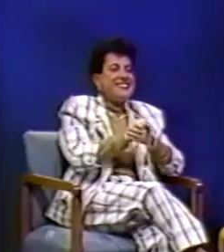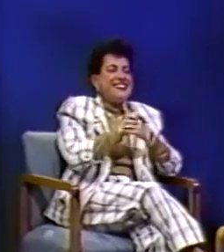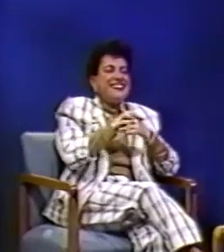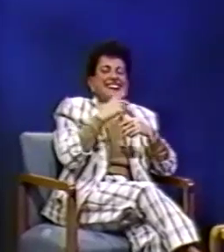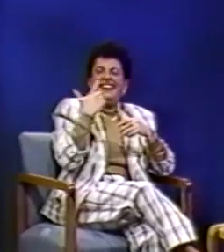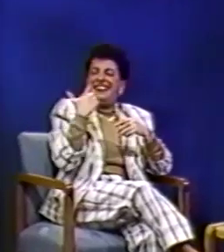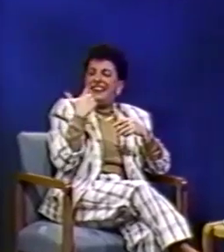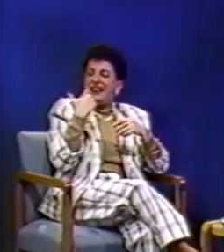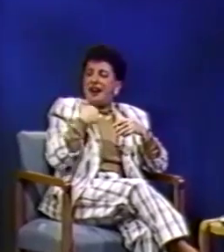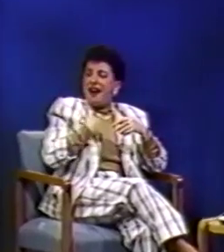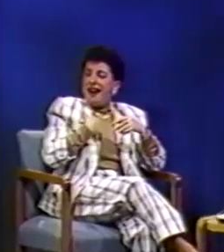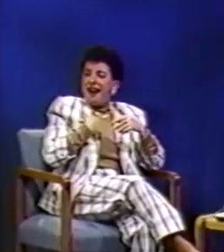So, that went great.